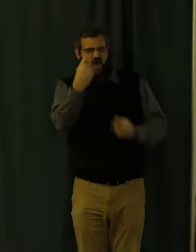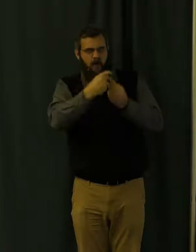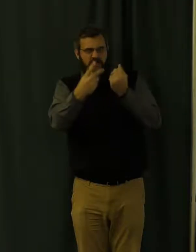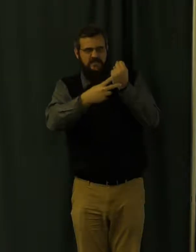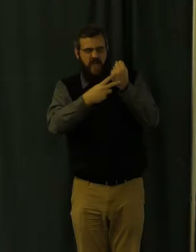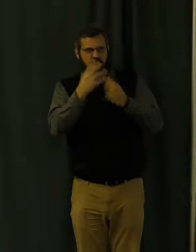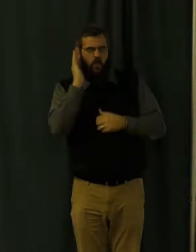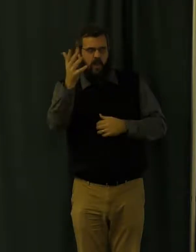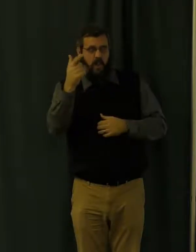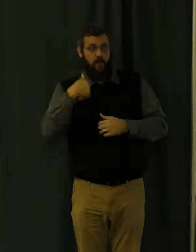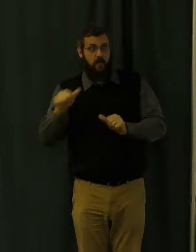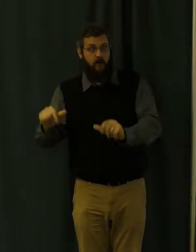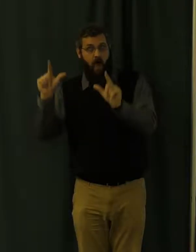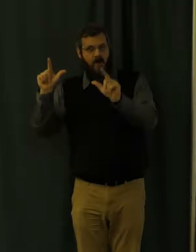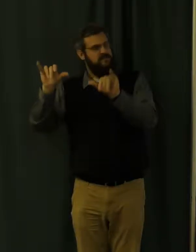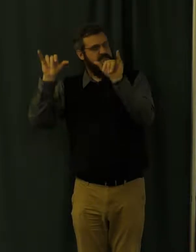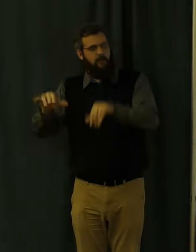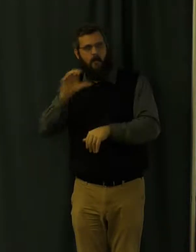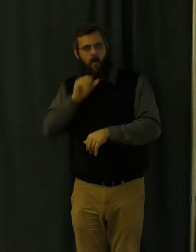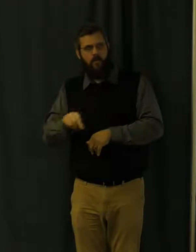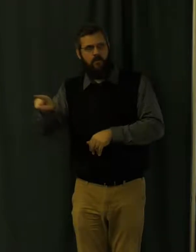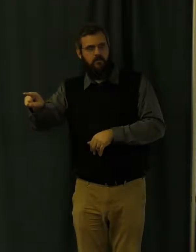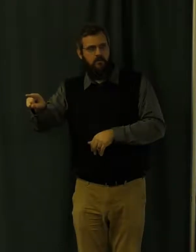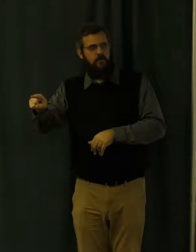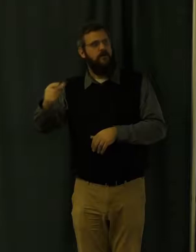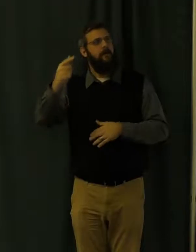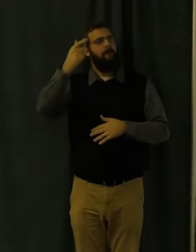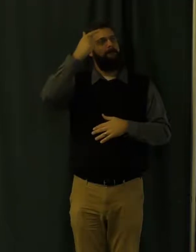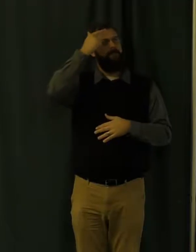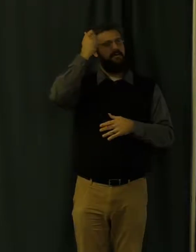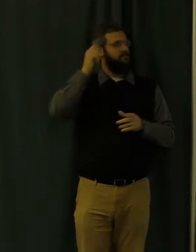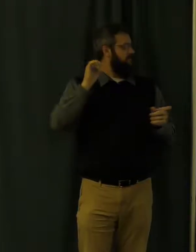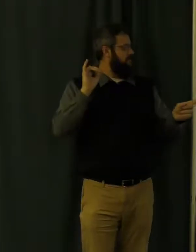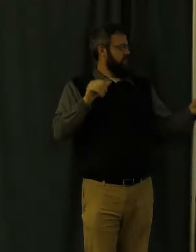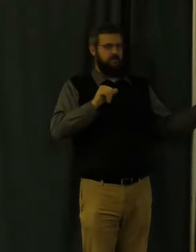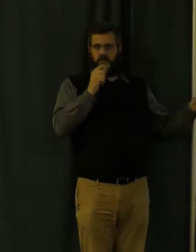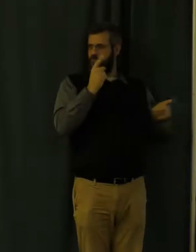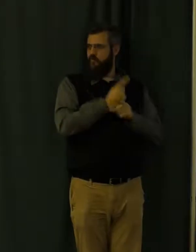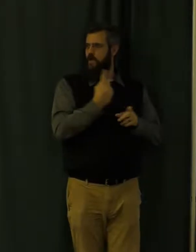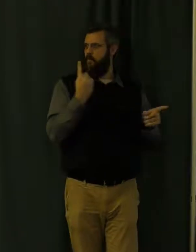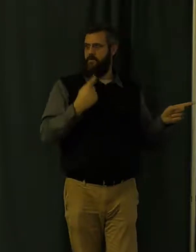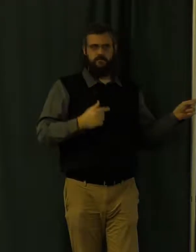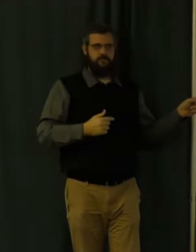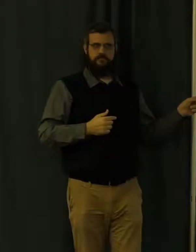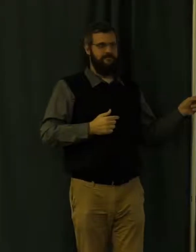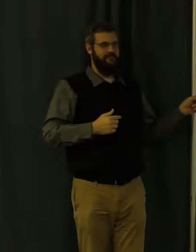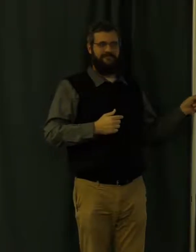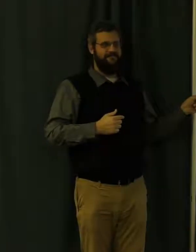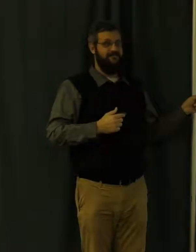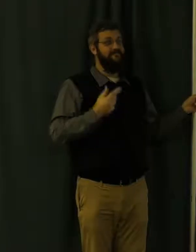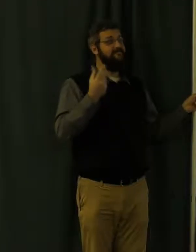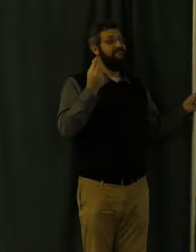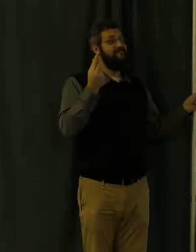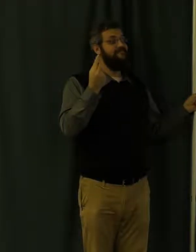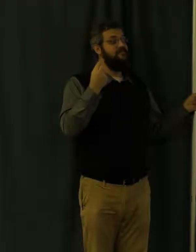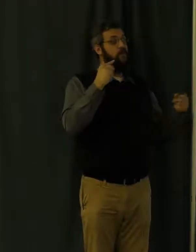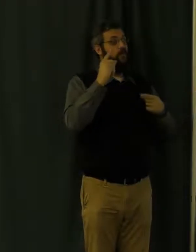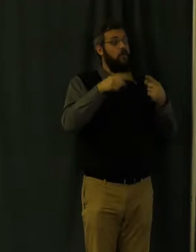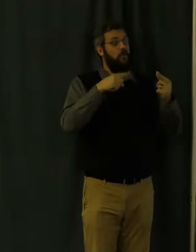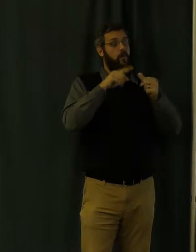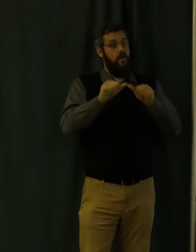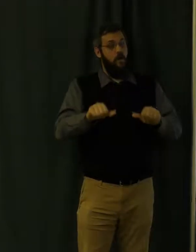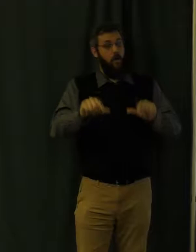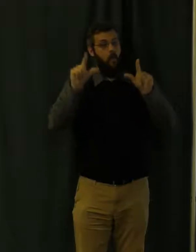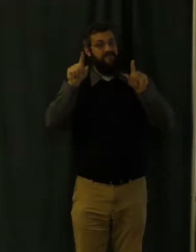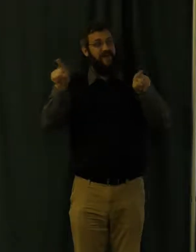automatically. And when I pull it up, it's still the old one. Well, that's because this is not the right one. So what happens is, when it opens it as a